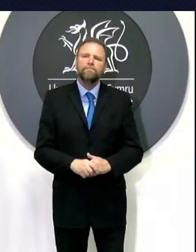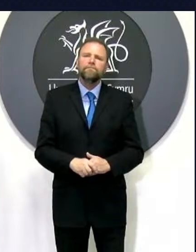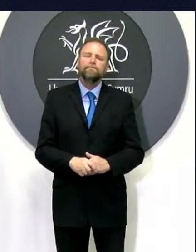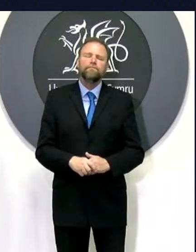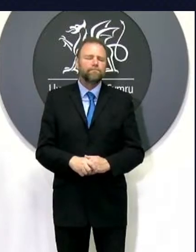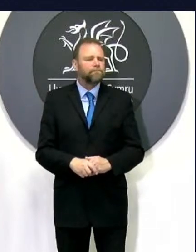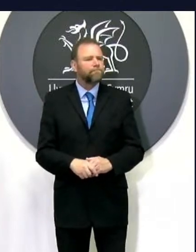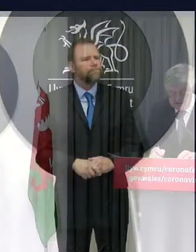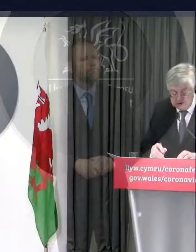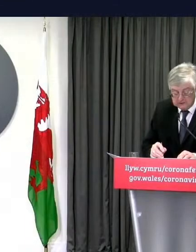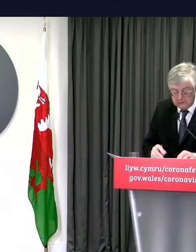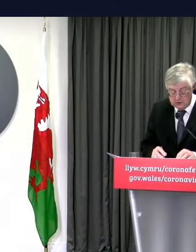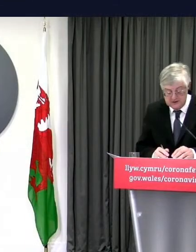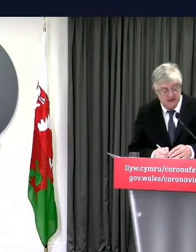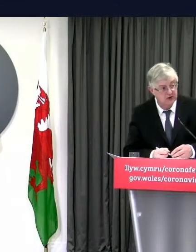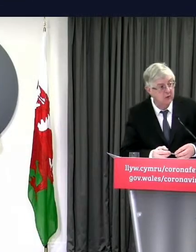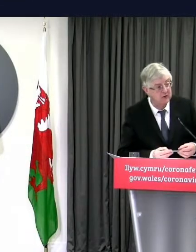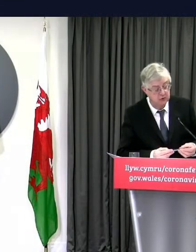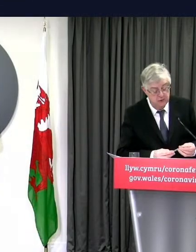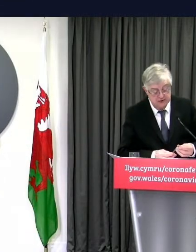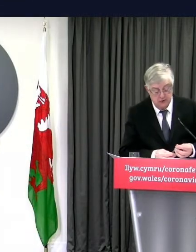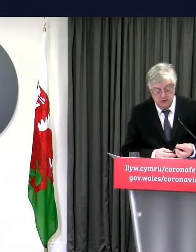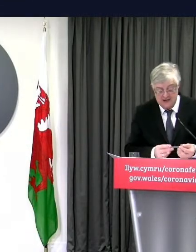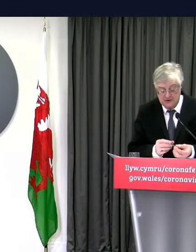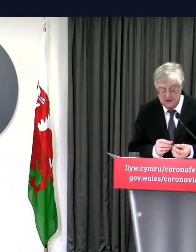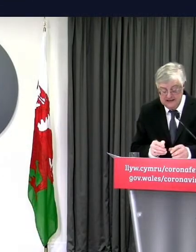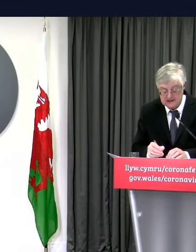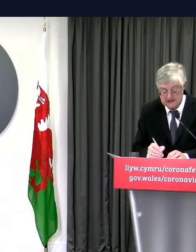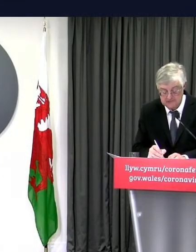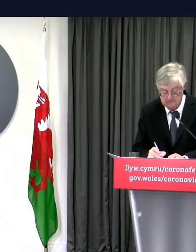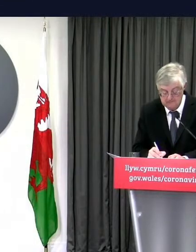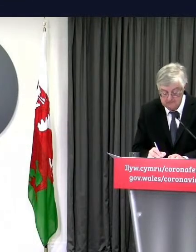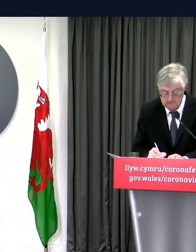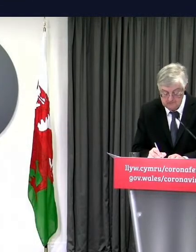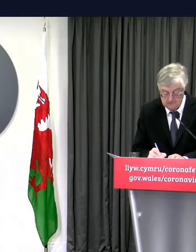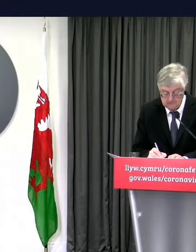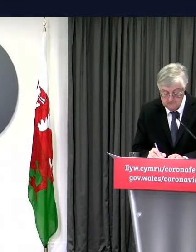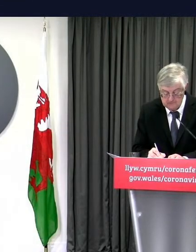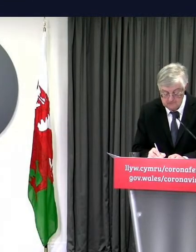Rob and Frank, thanks very much. Finally, for today, to Andrew Nuttall at the Leader.